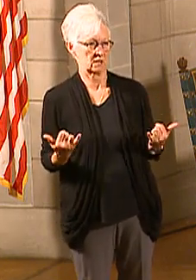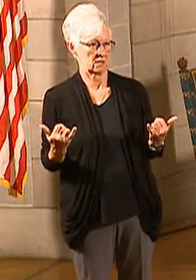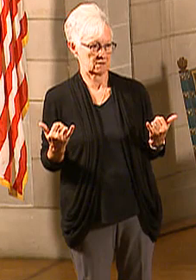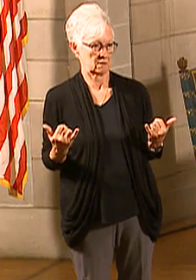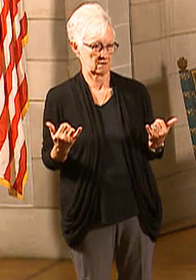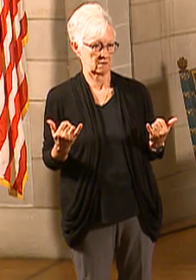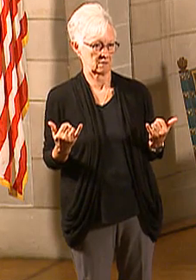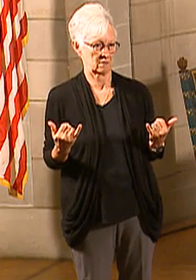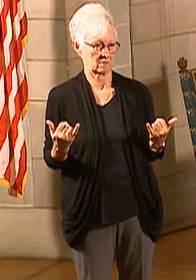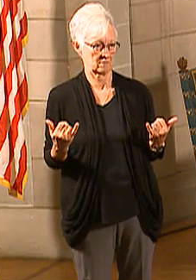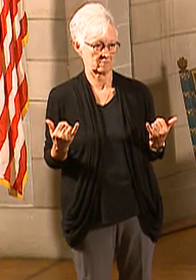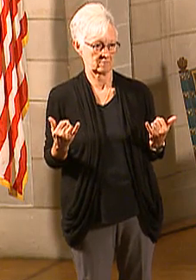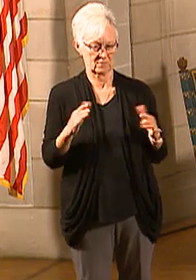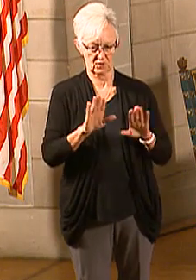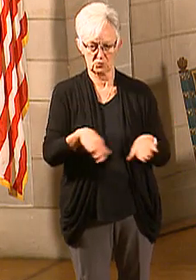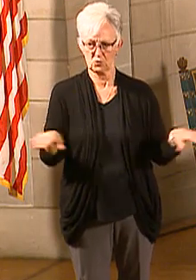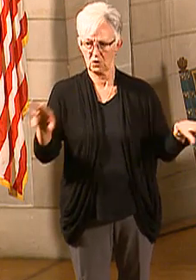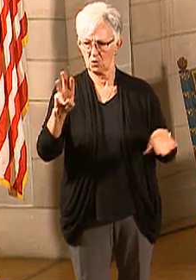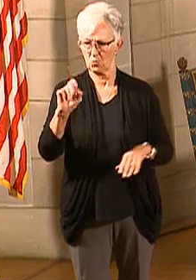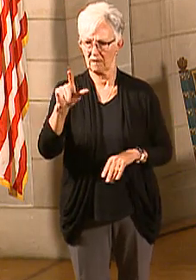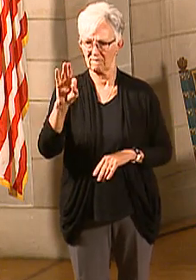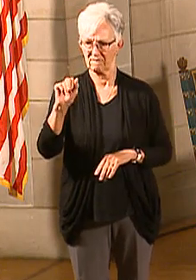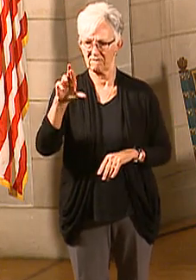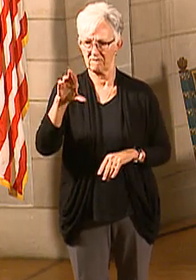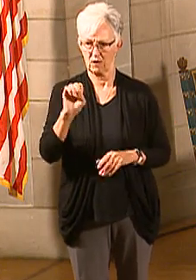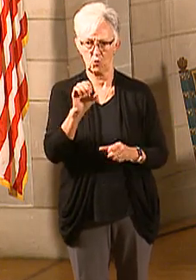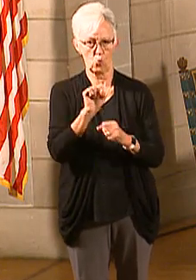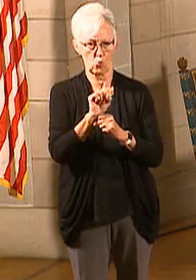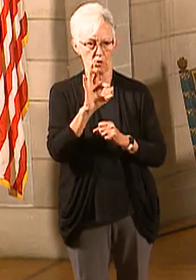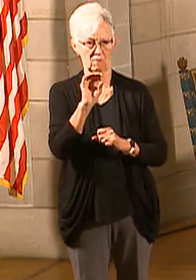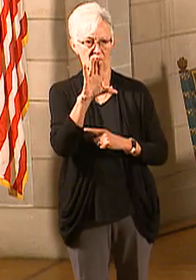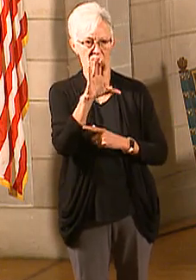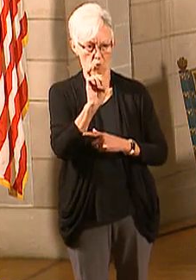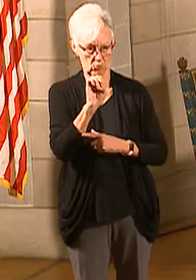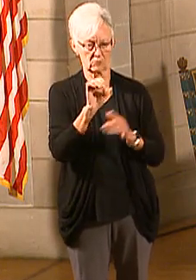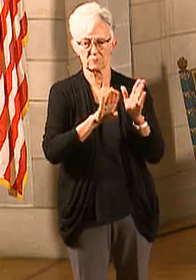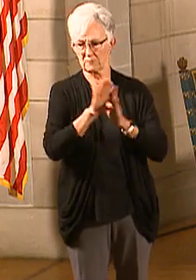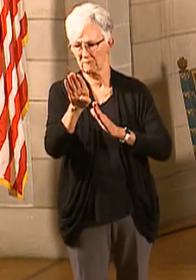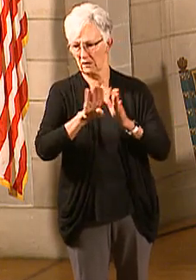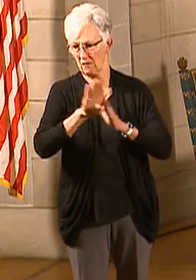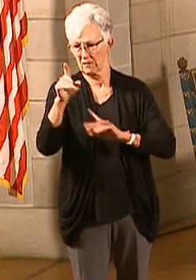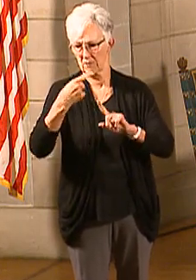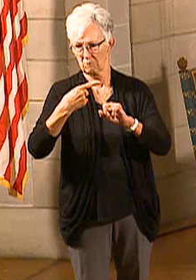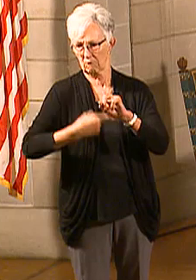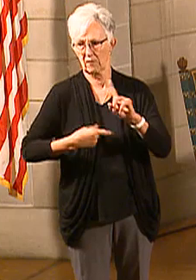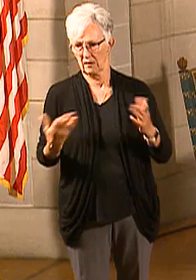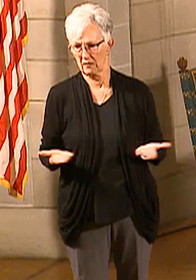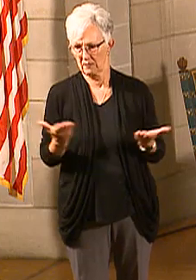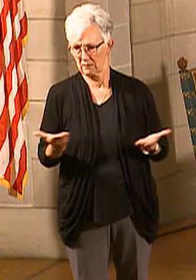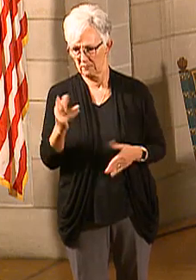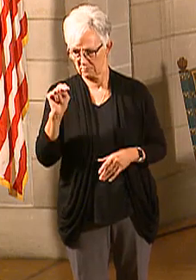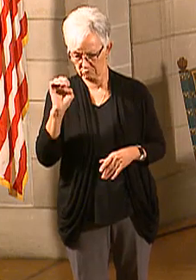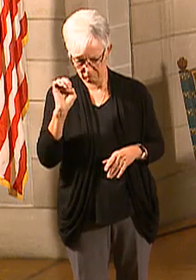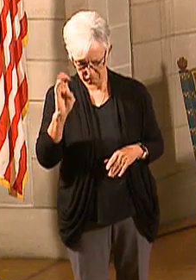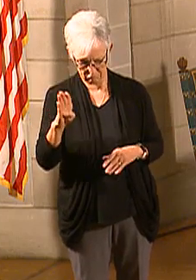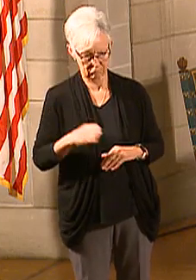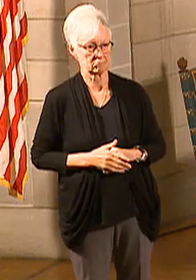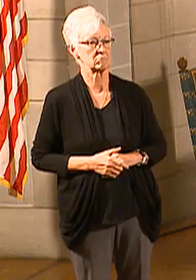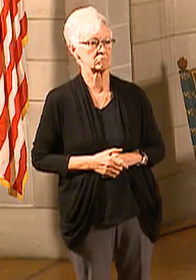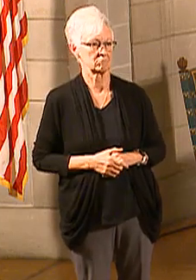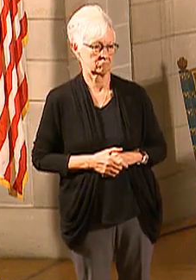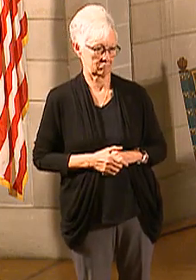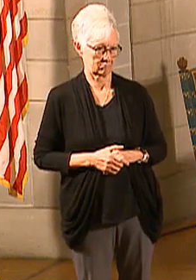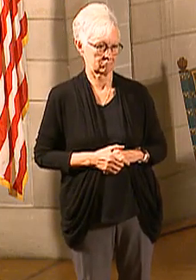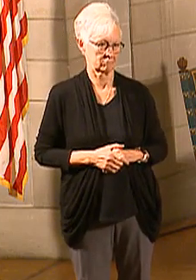declaring Child Welfare Workforce Development Month here in Nebraska. So with my